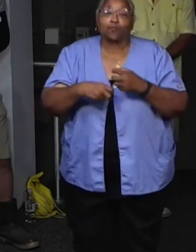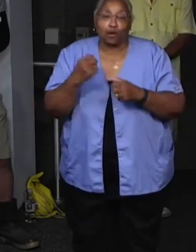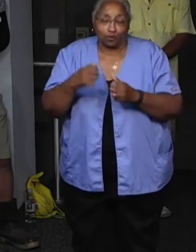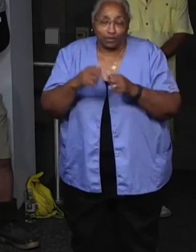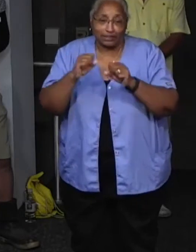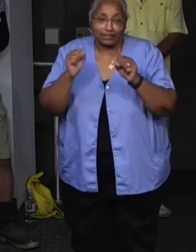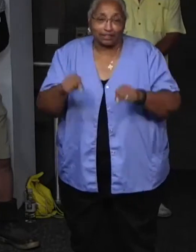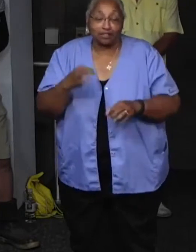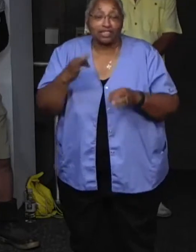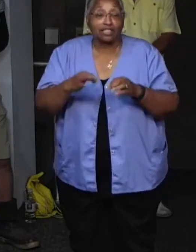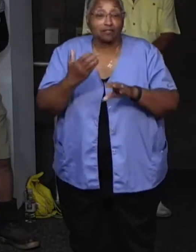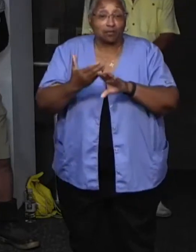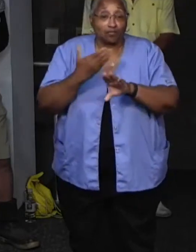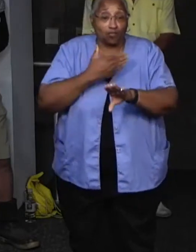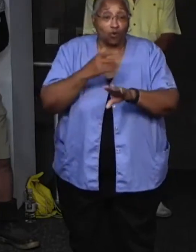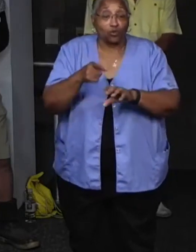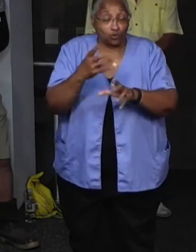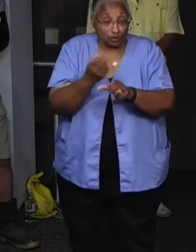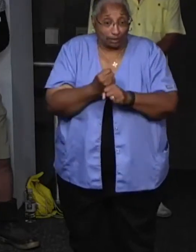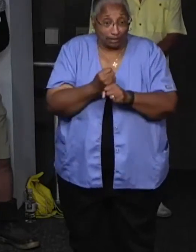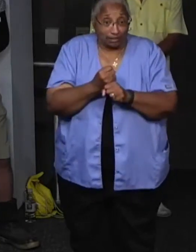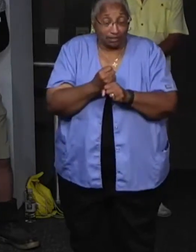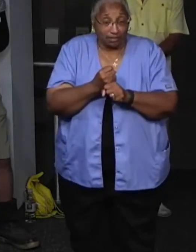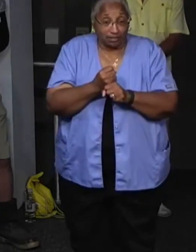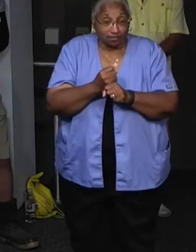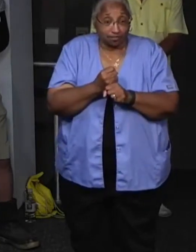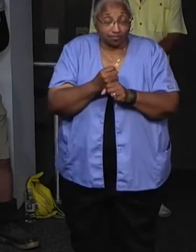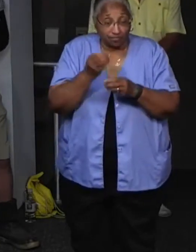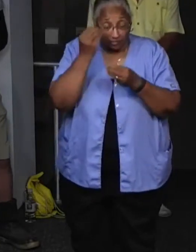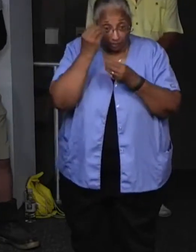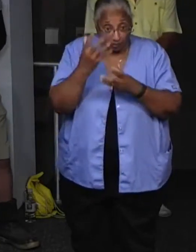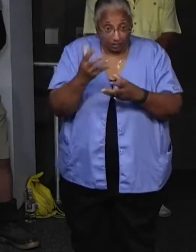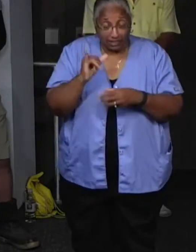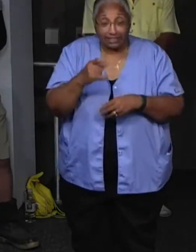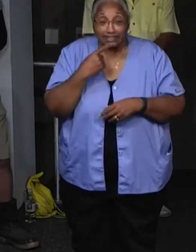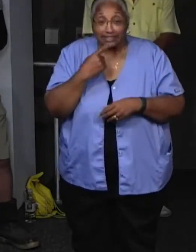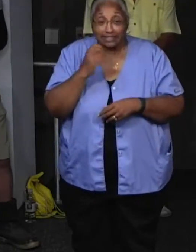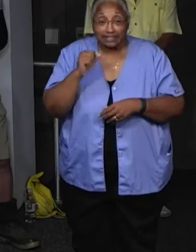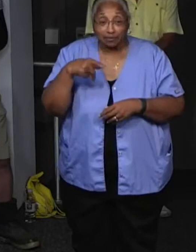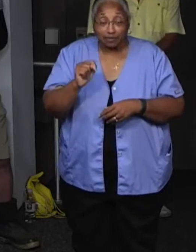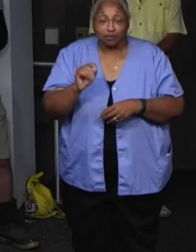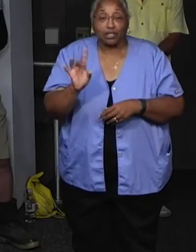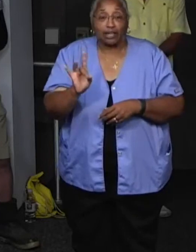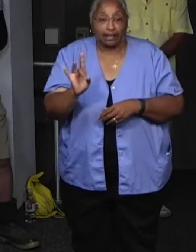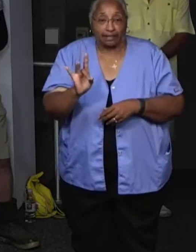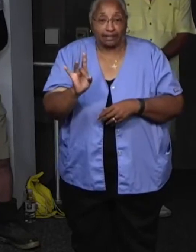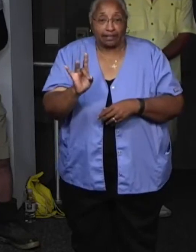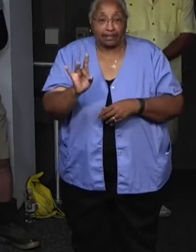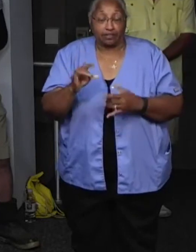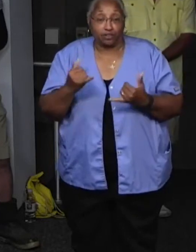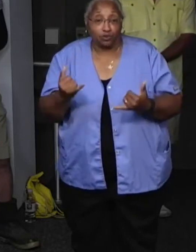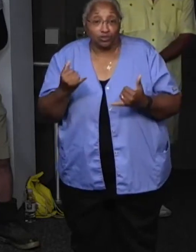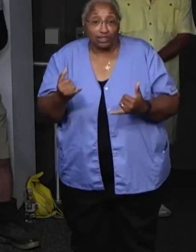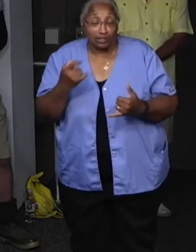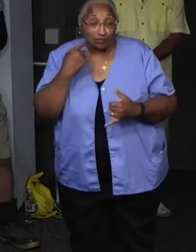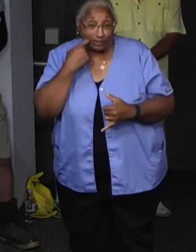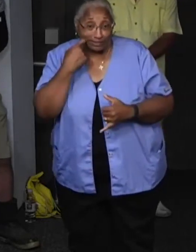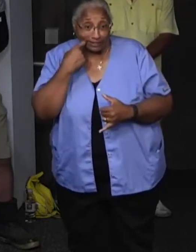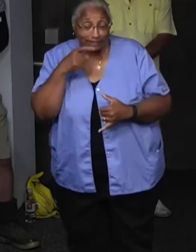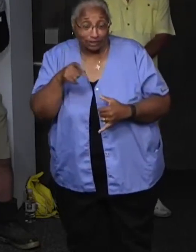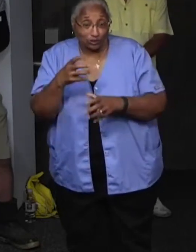you have previously received a notification that stated September 8th, and then today, recently, this evening,